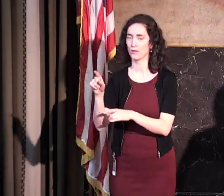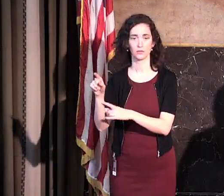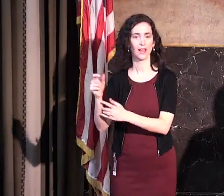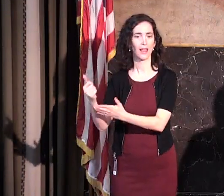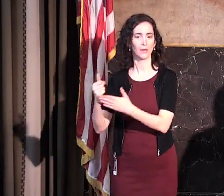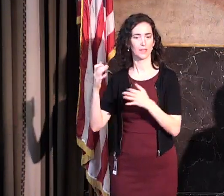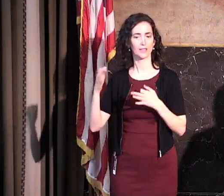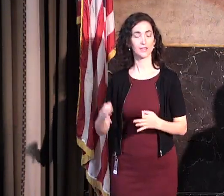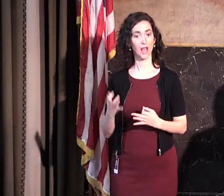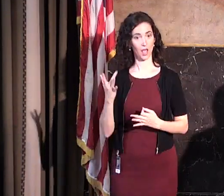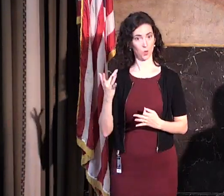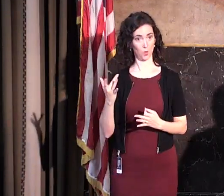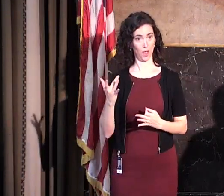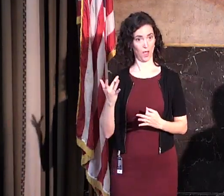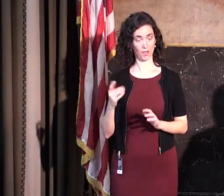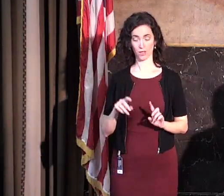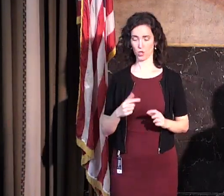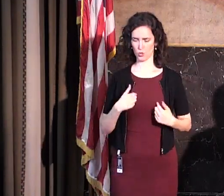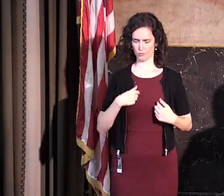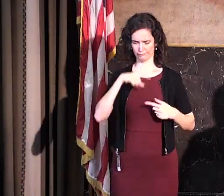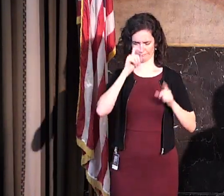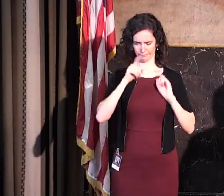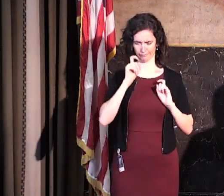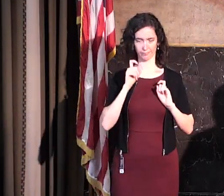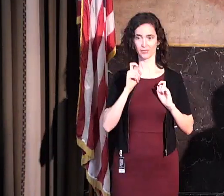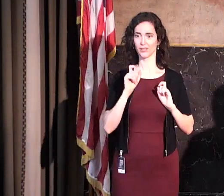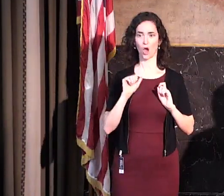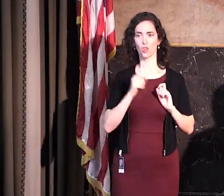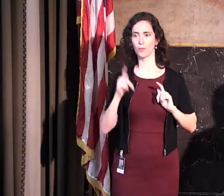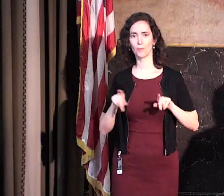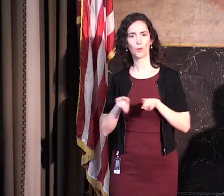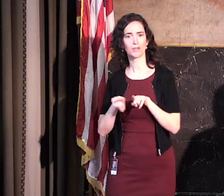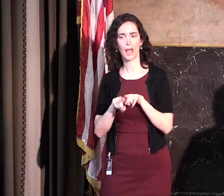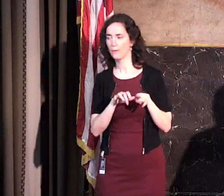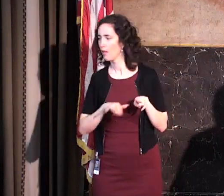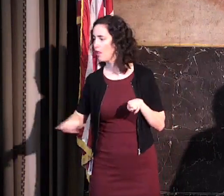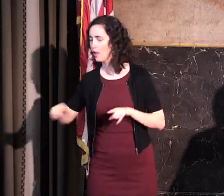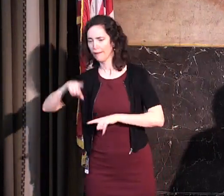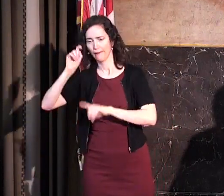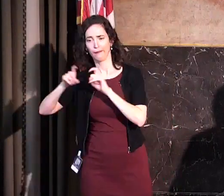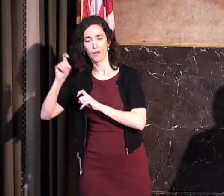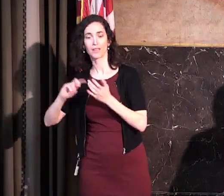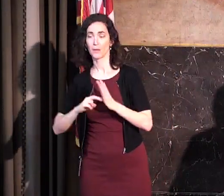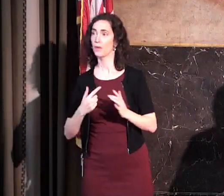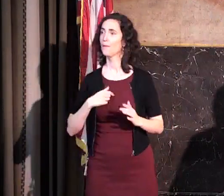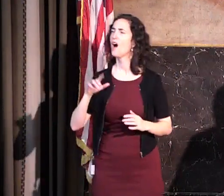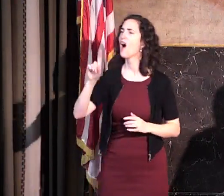person next to you is asking those same questions. So you may be able to provide them with an answer.